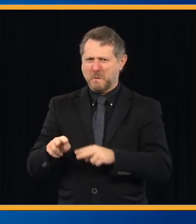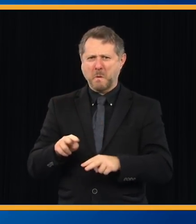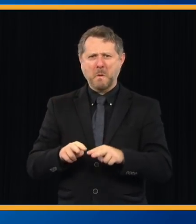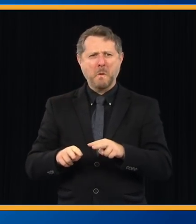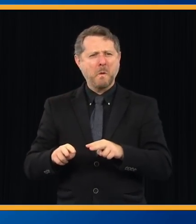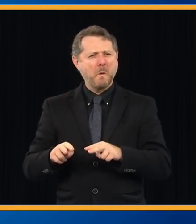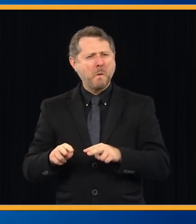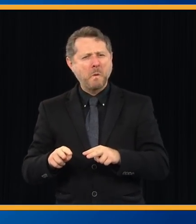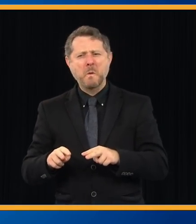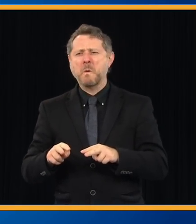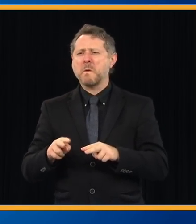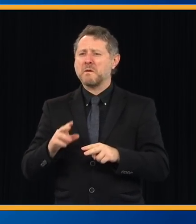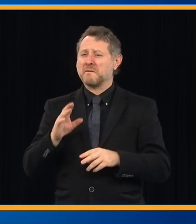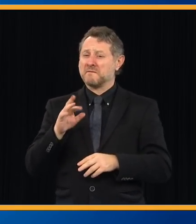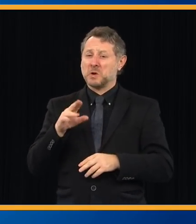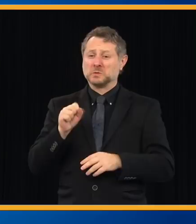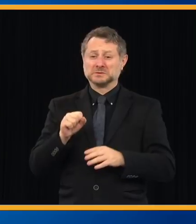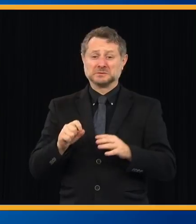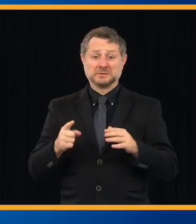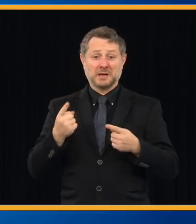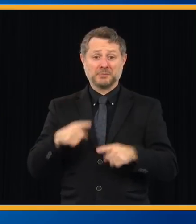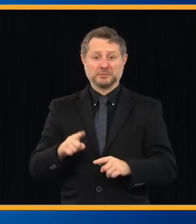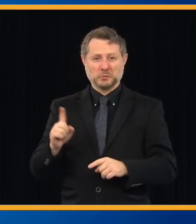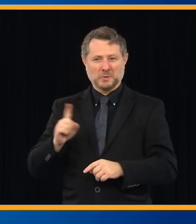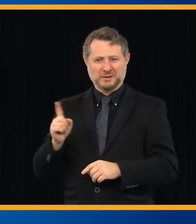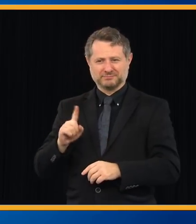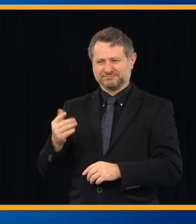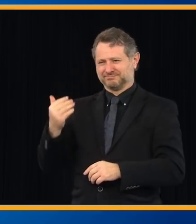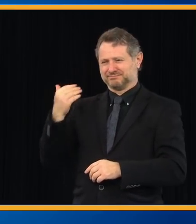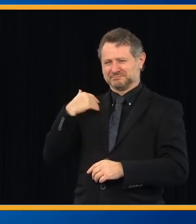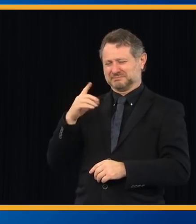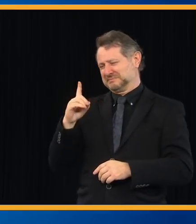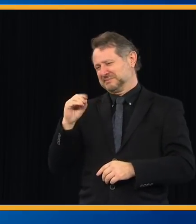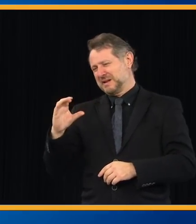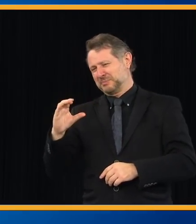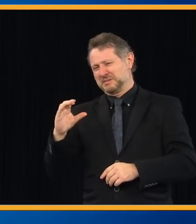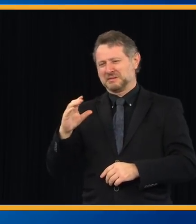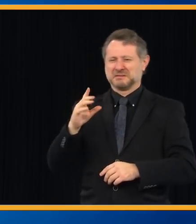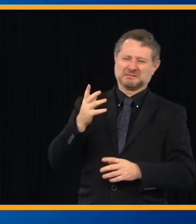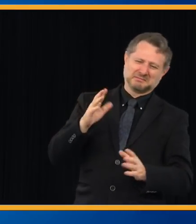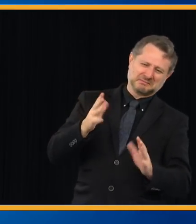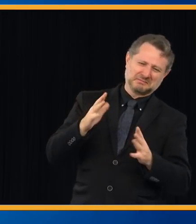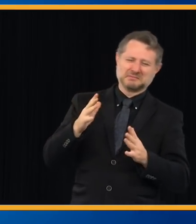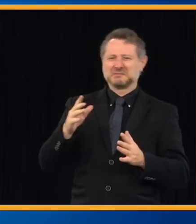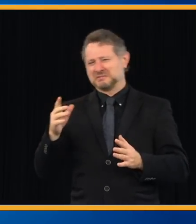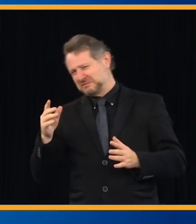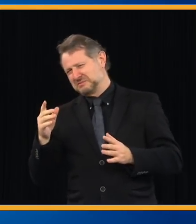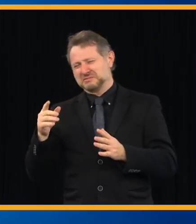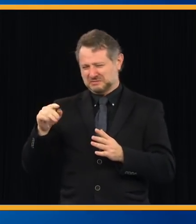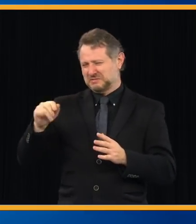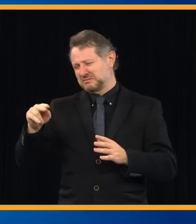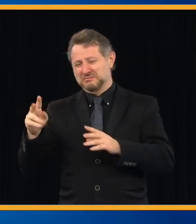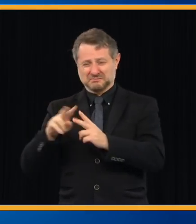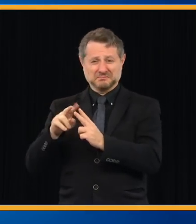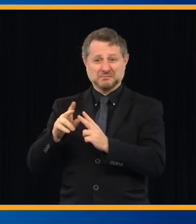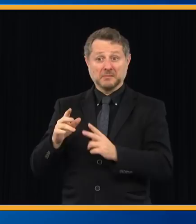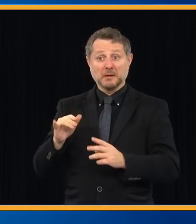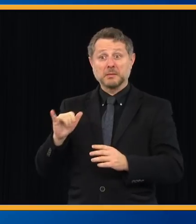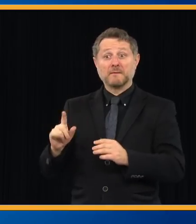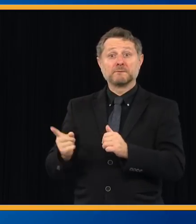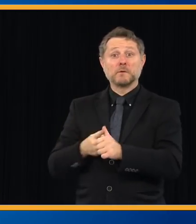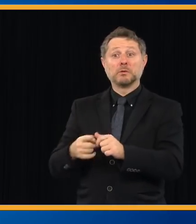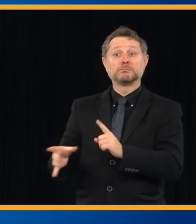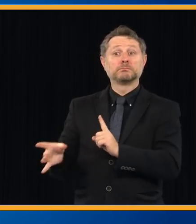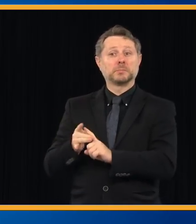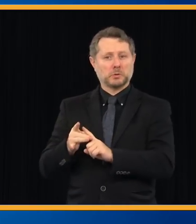virus in China last year, the end of last year, November and December. We had the first case in the state of